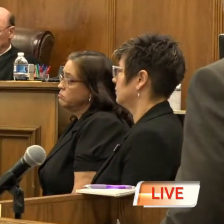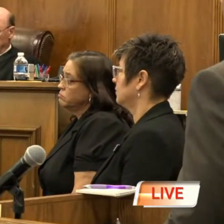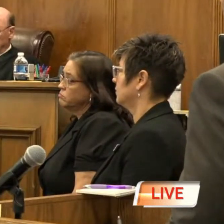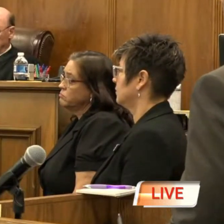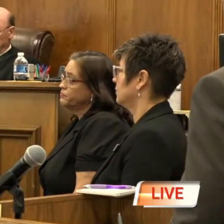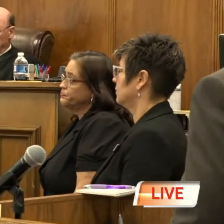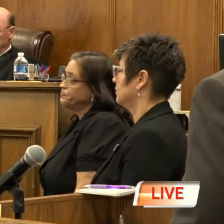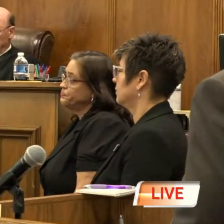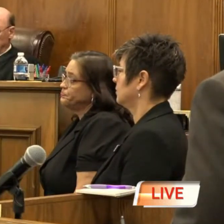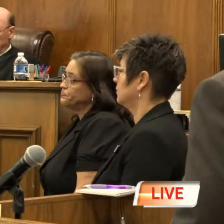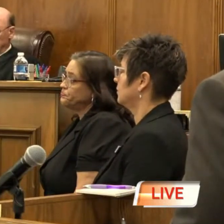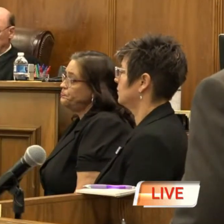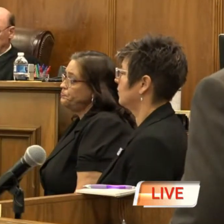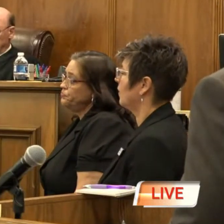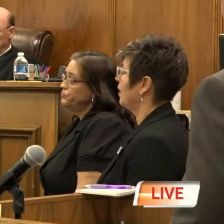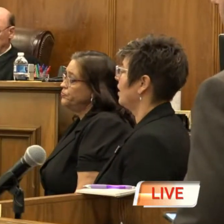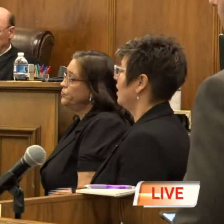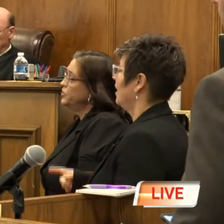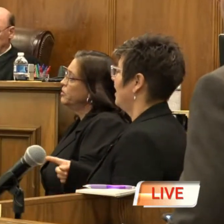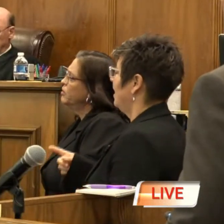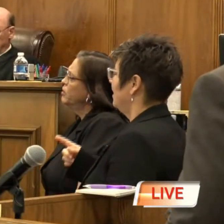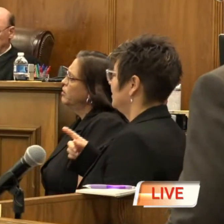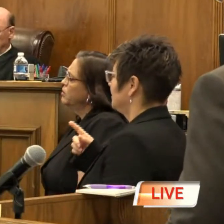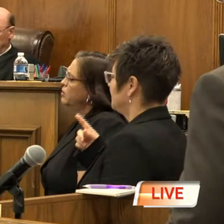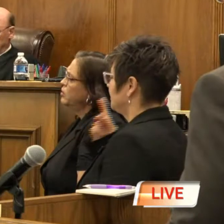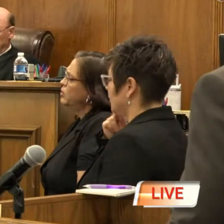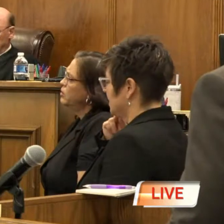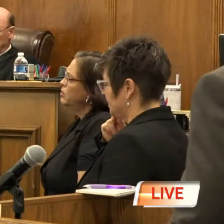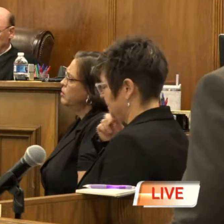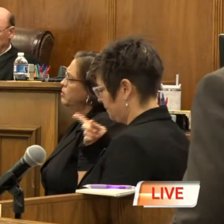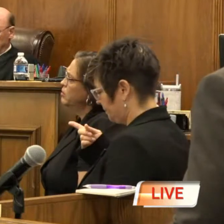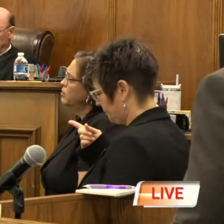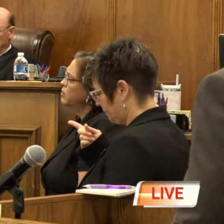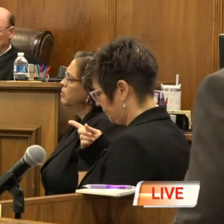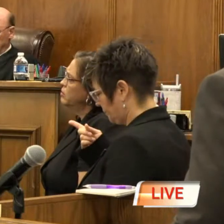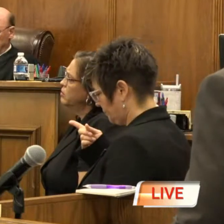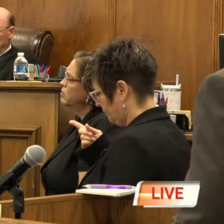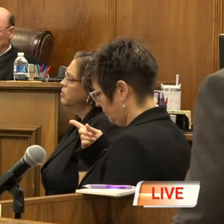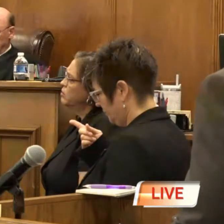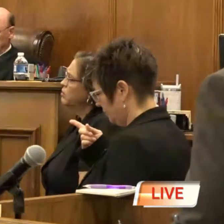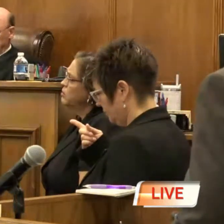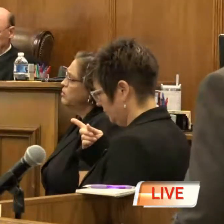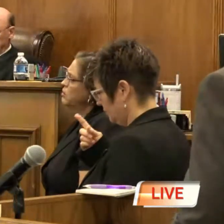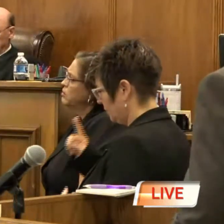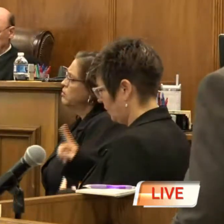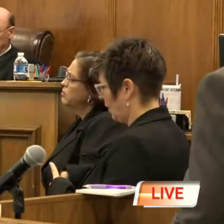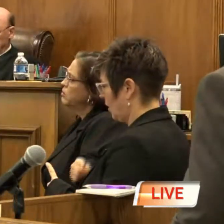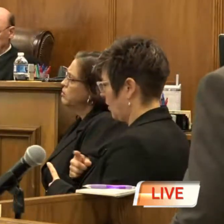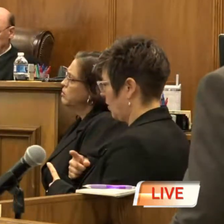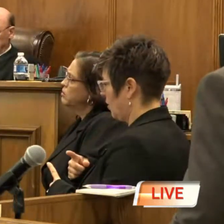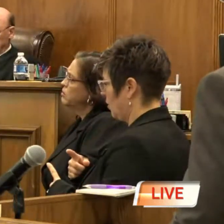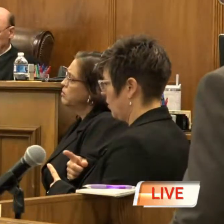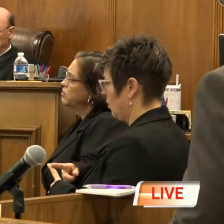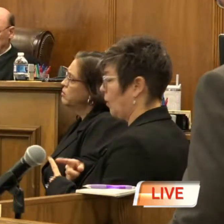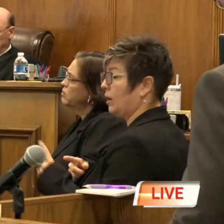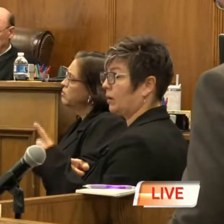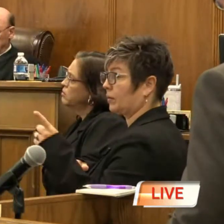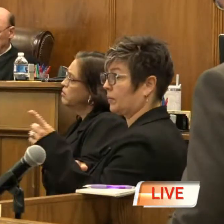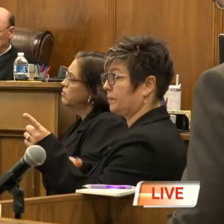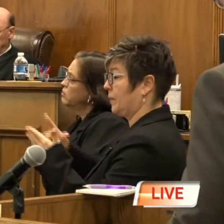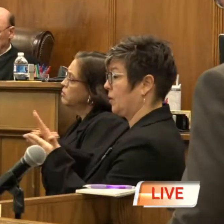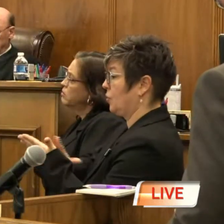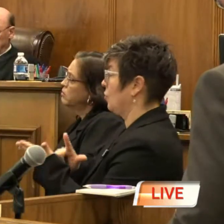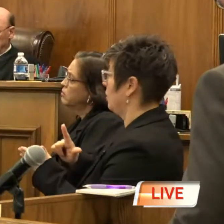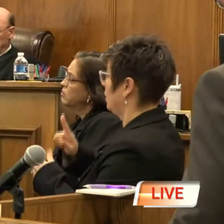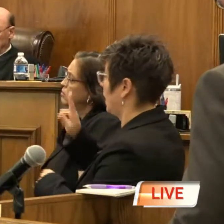Ms. Starks, I believe, as you mentioned, when you were questioned by counsel, you are Mr. Harris's girlfriend, is